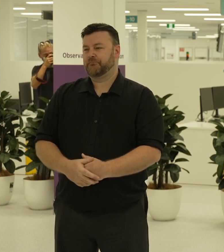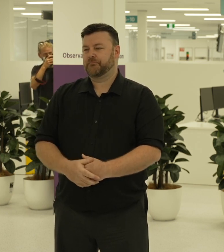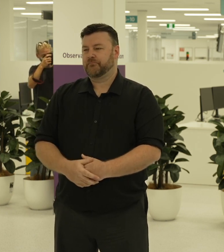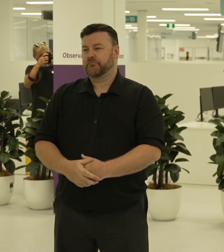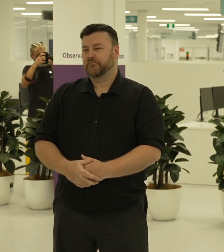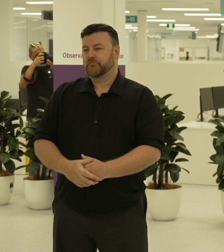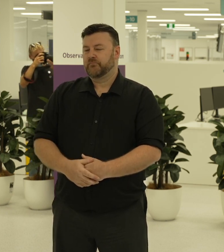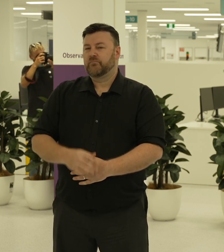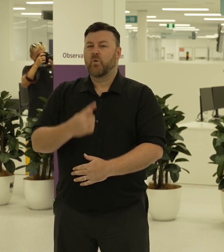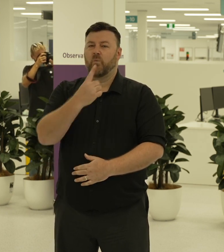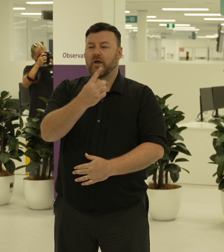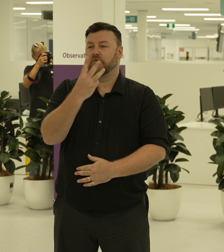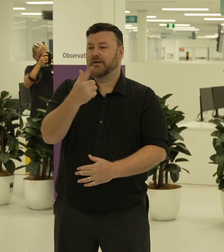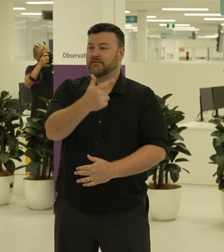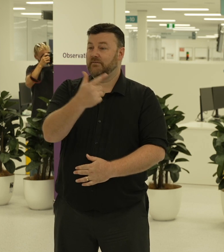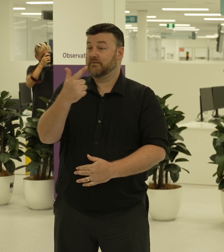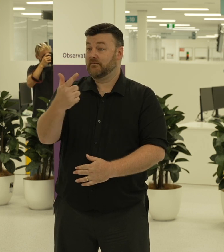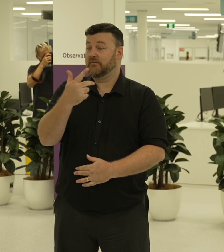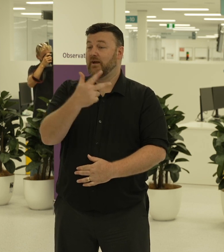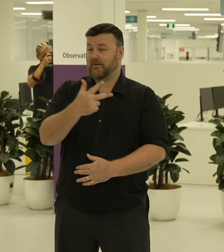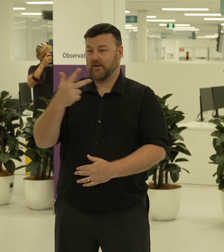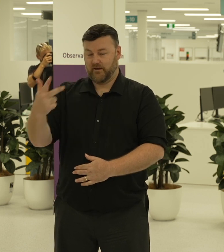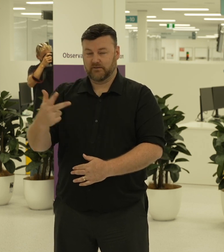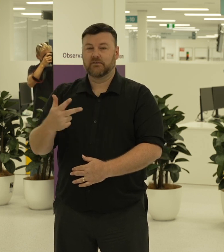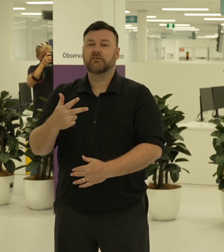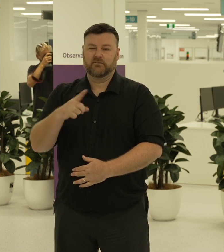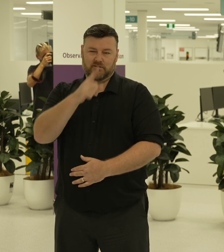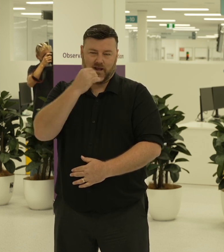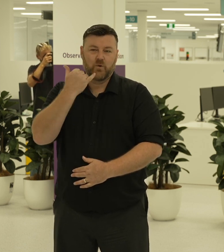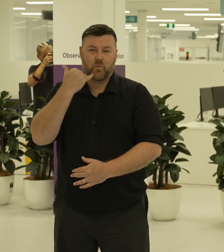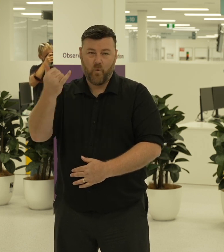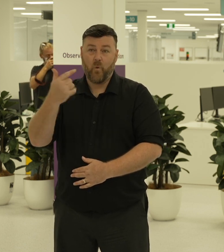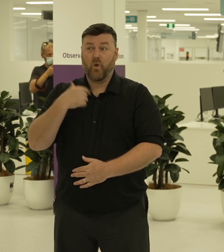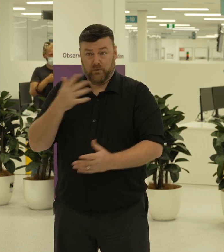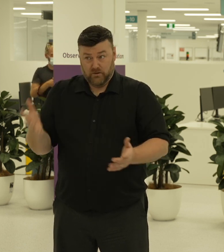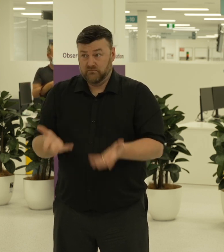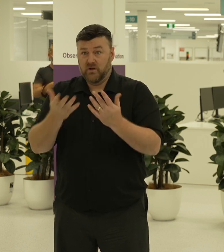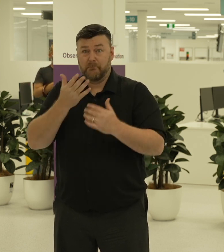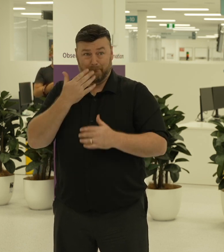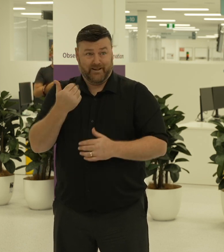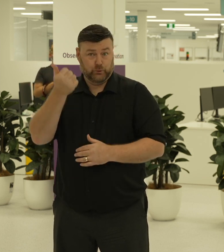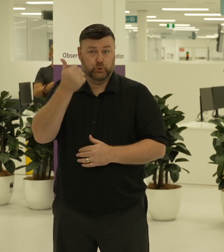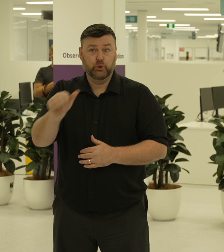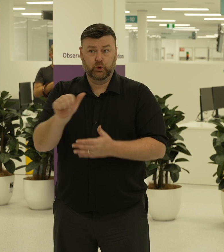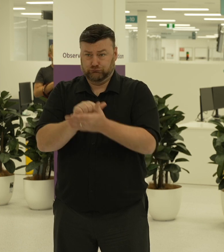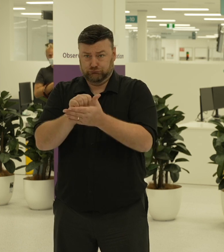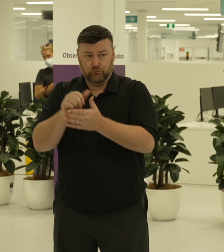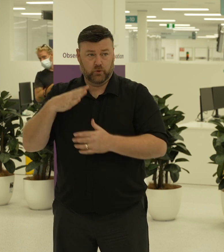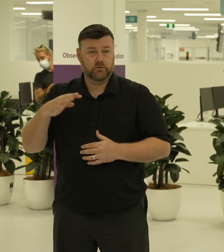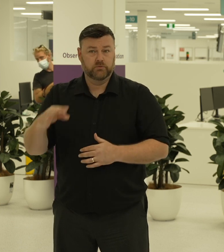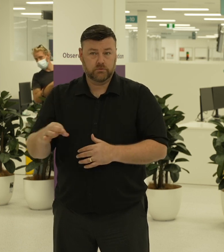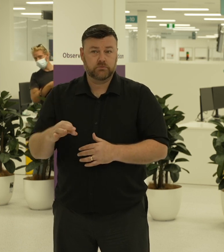parents and all adults in New South Wales to take advantage of these various vouchers, because they are so good in